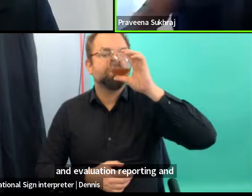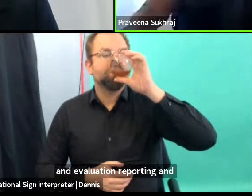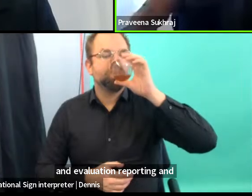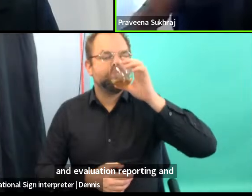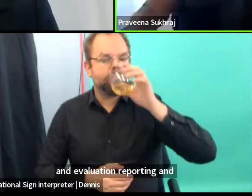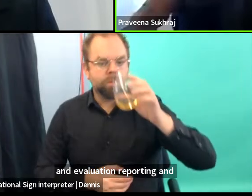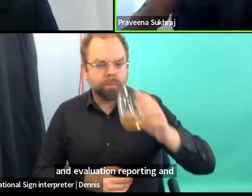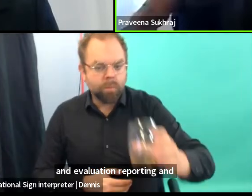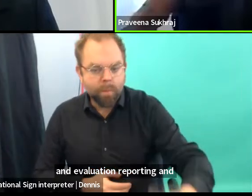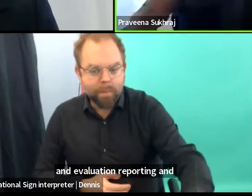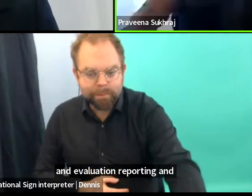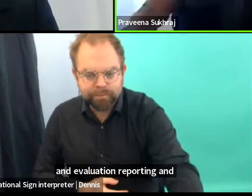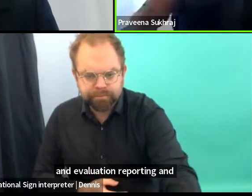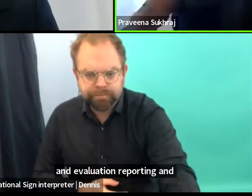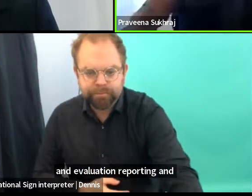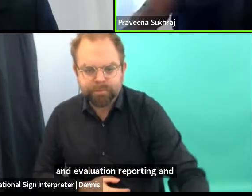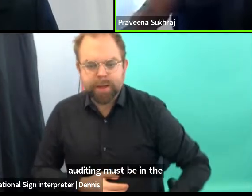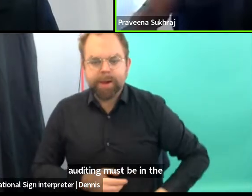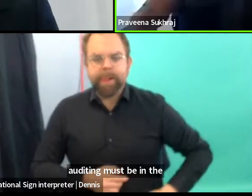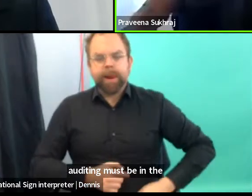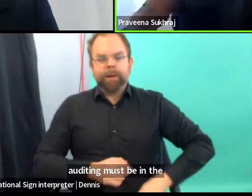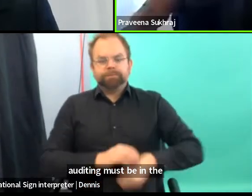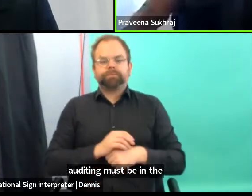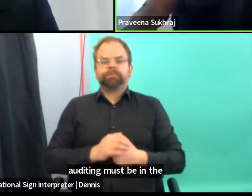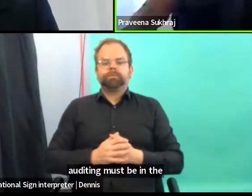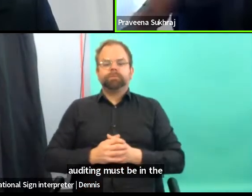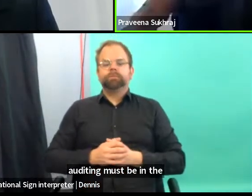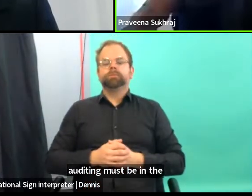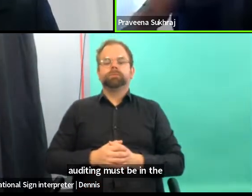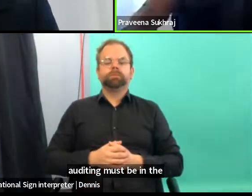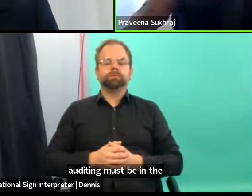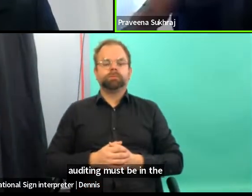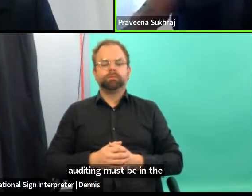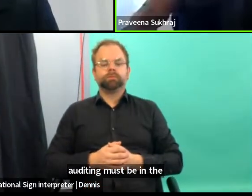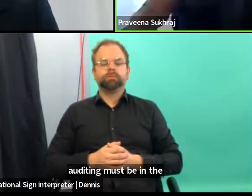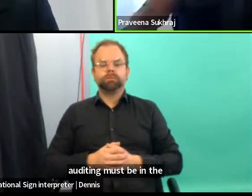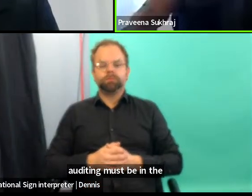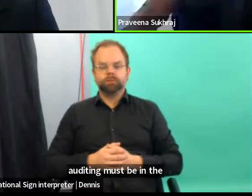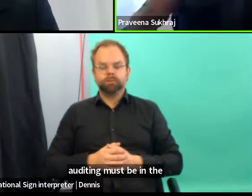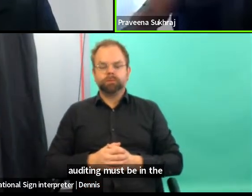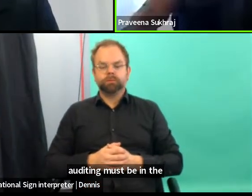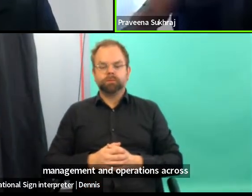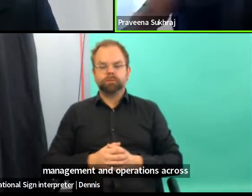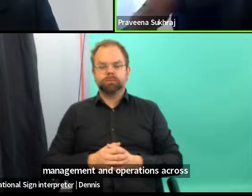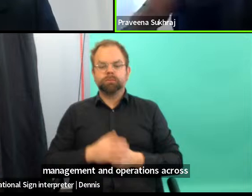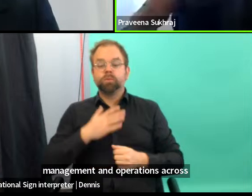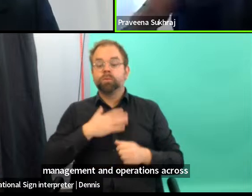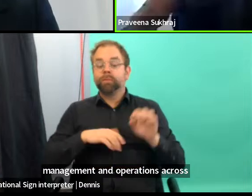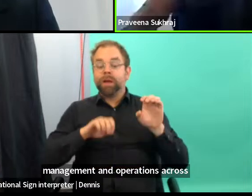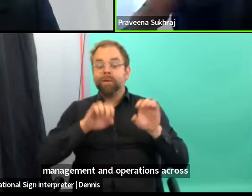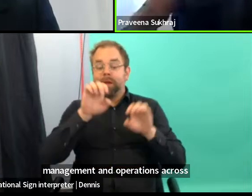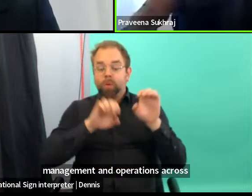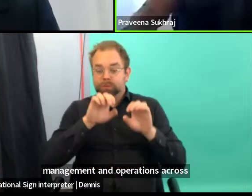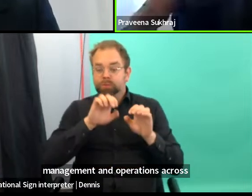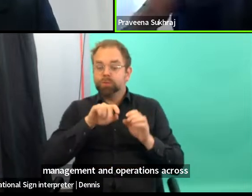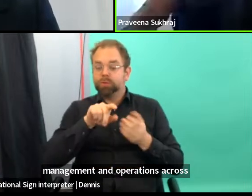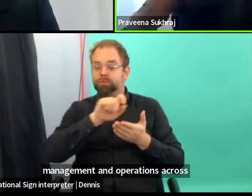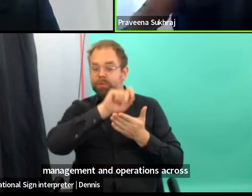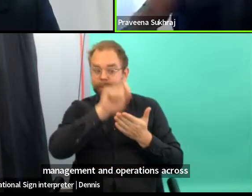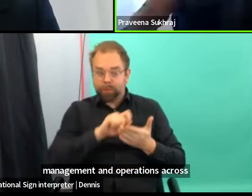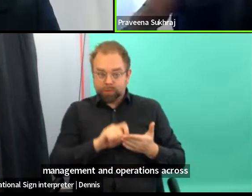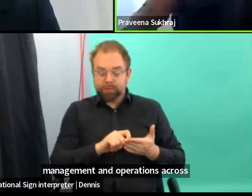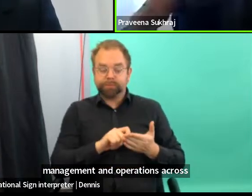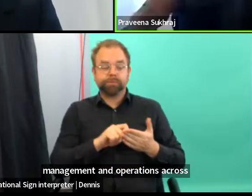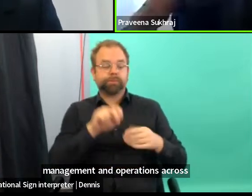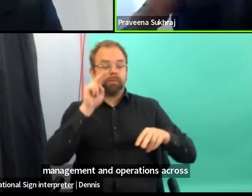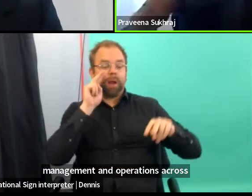must be in the management and operations across all government departments. A high-level